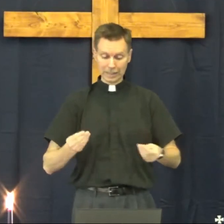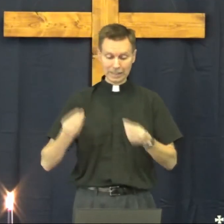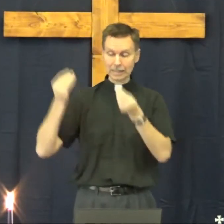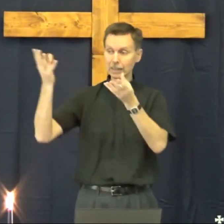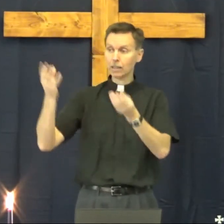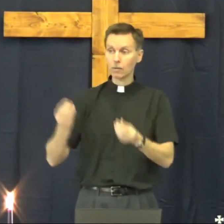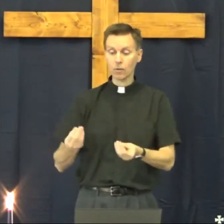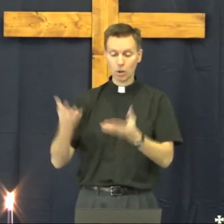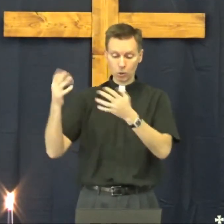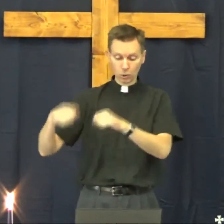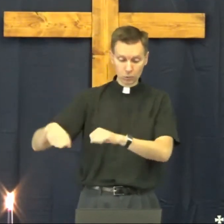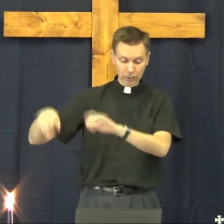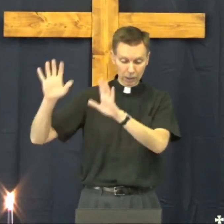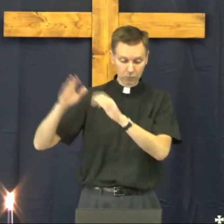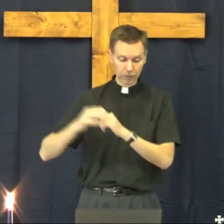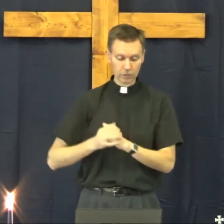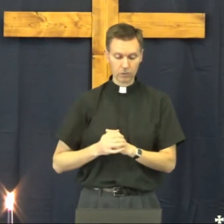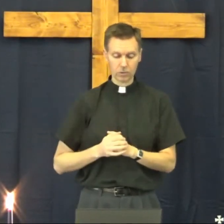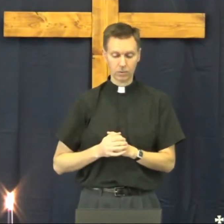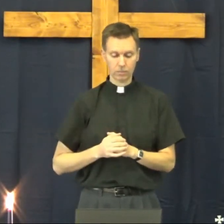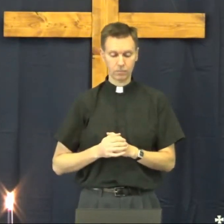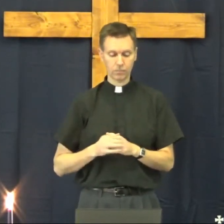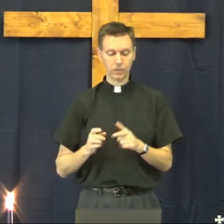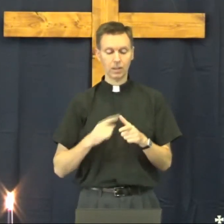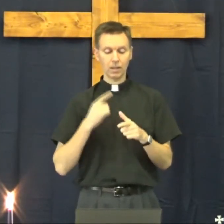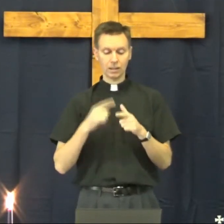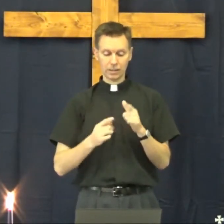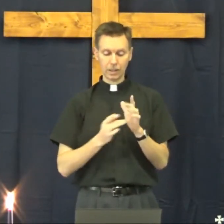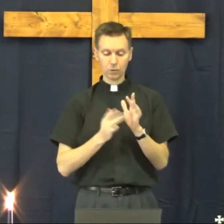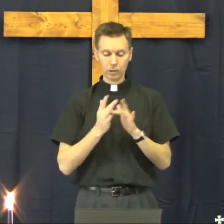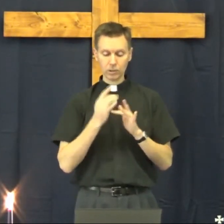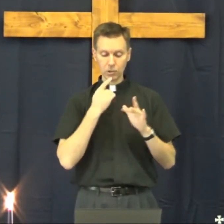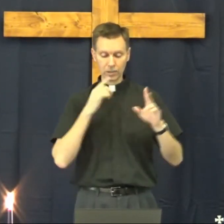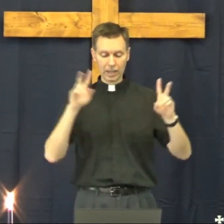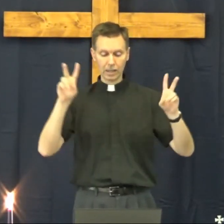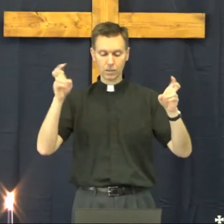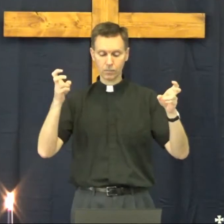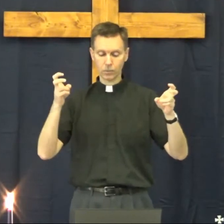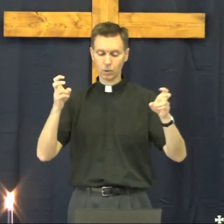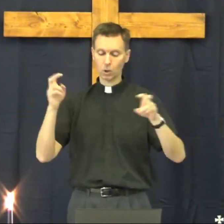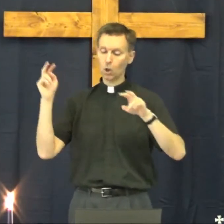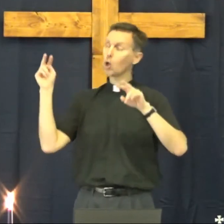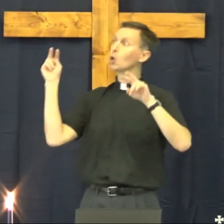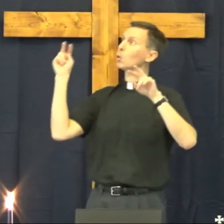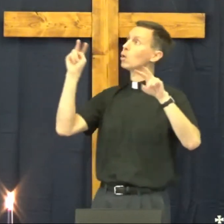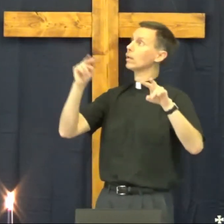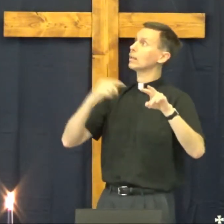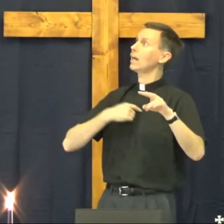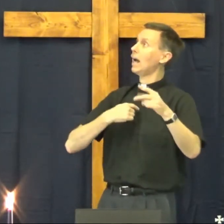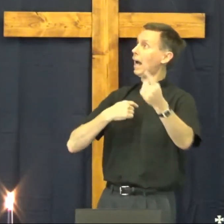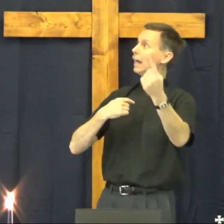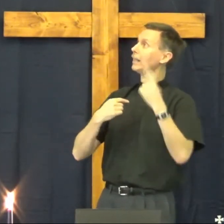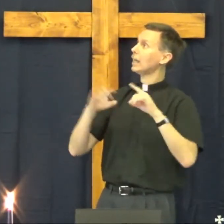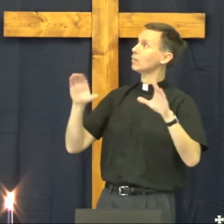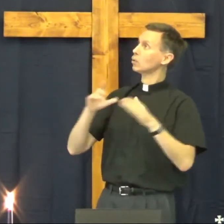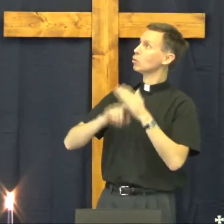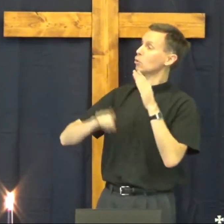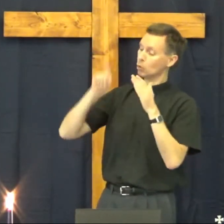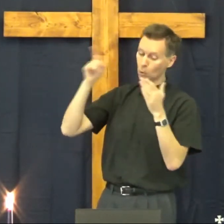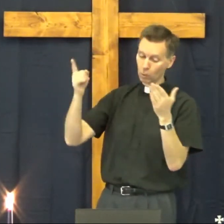to give those sacrifices. Then Jesus said, look, I came to do what